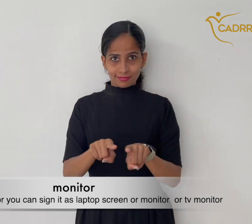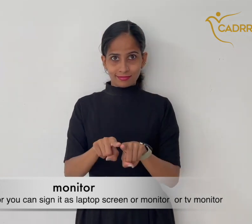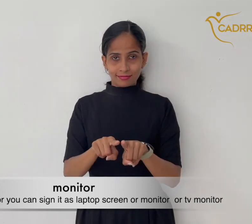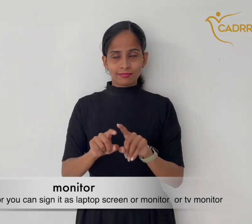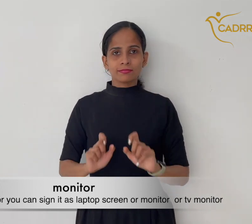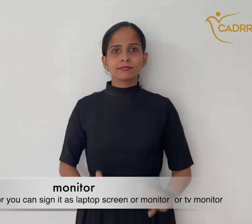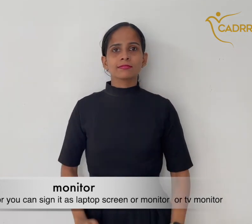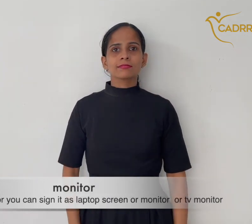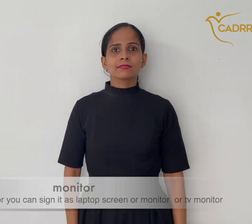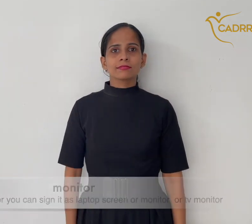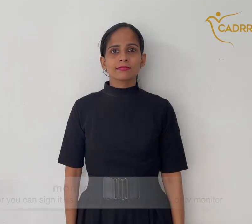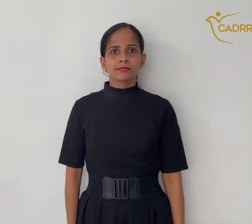Monitor.